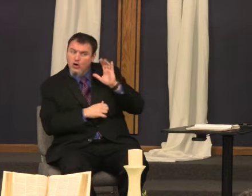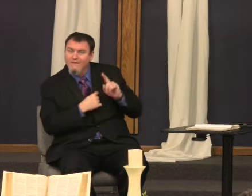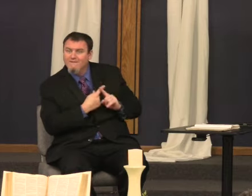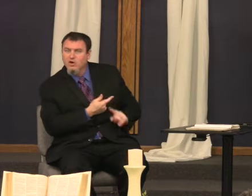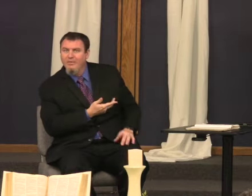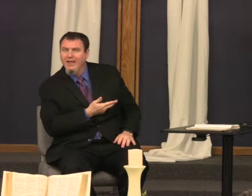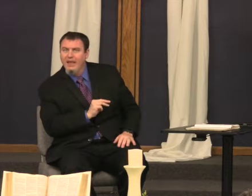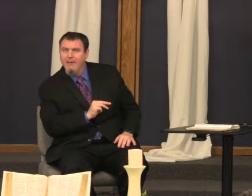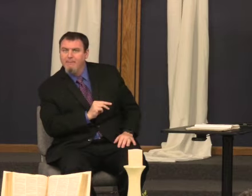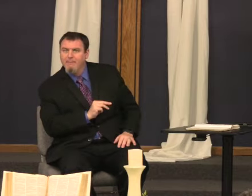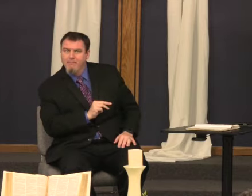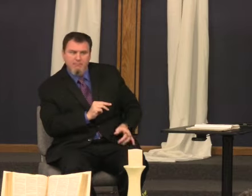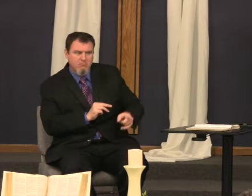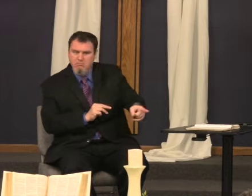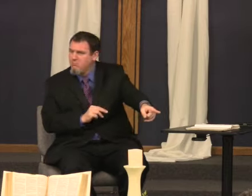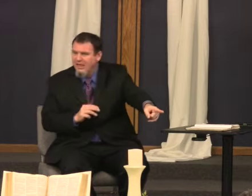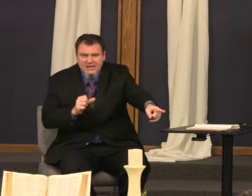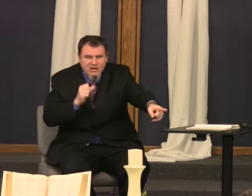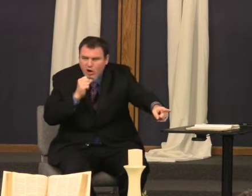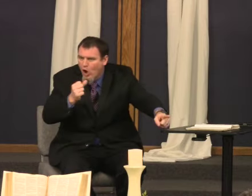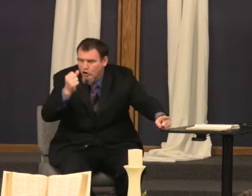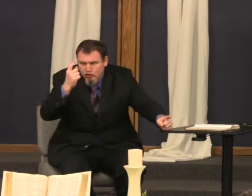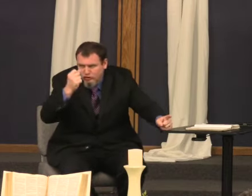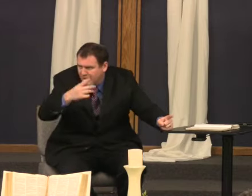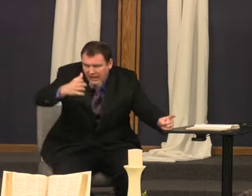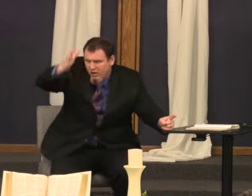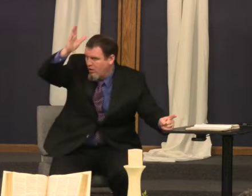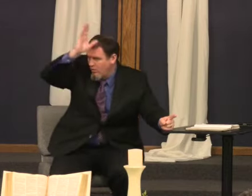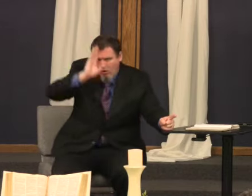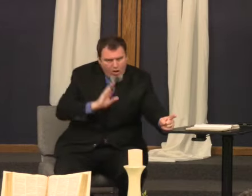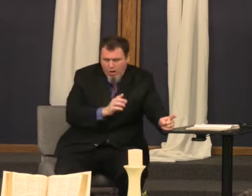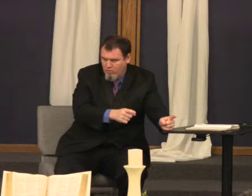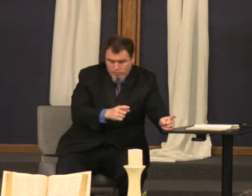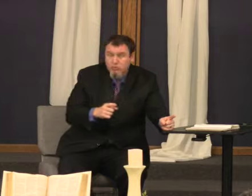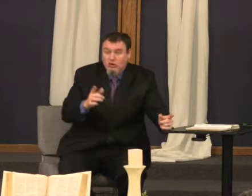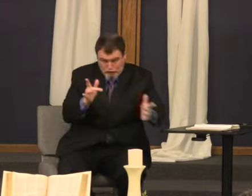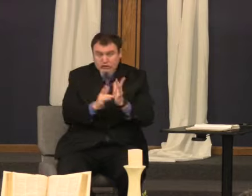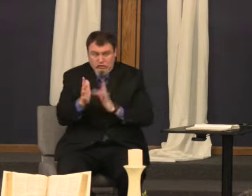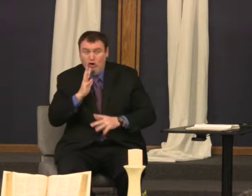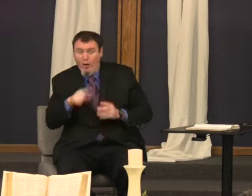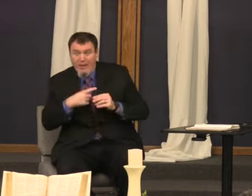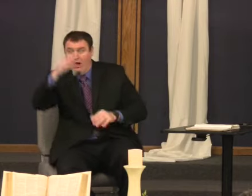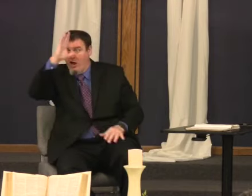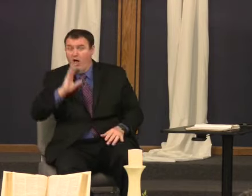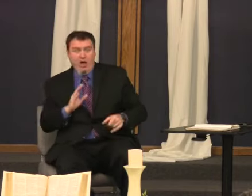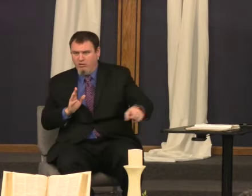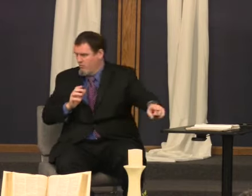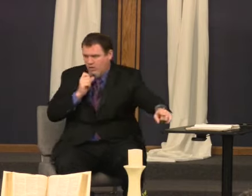I have heard from him. They understood not. They didn't understand that he was talking